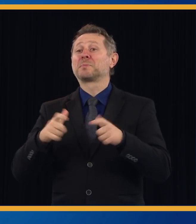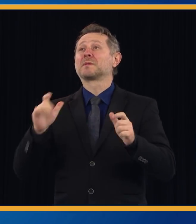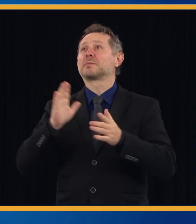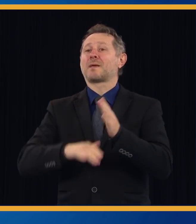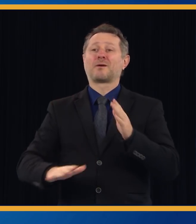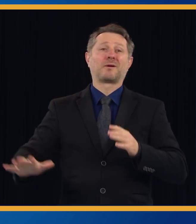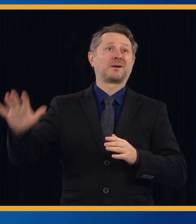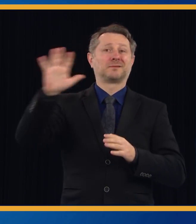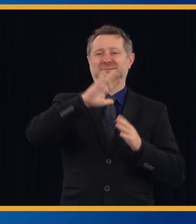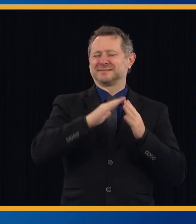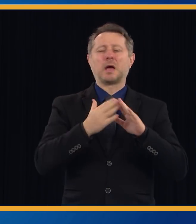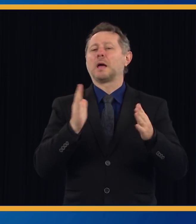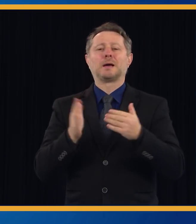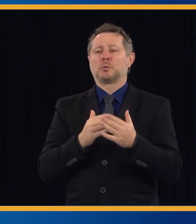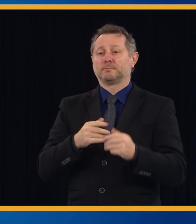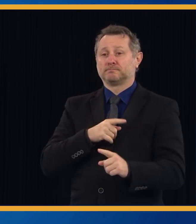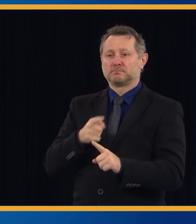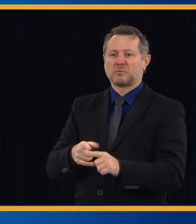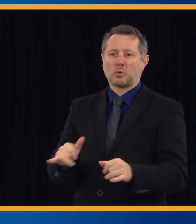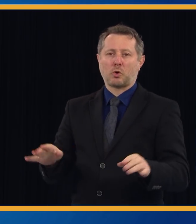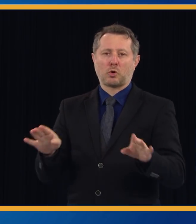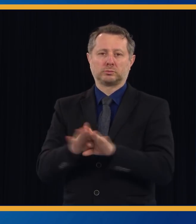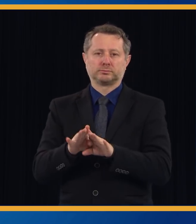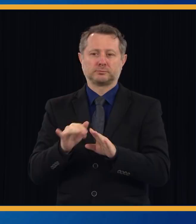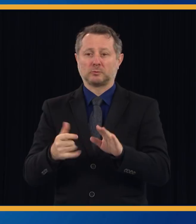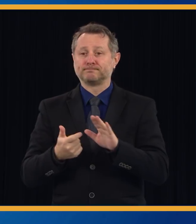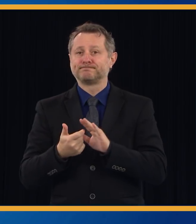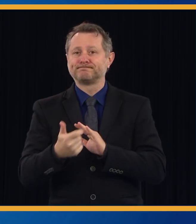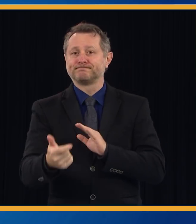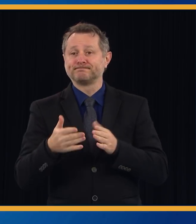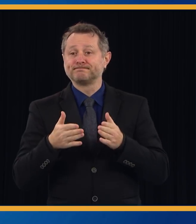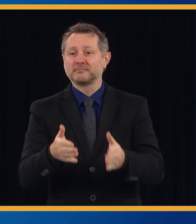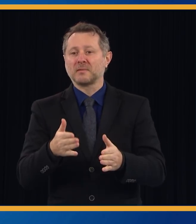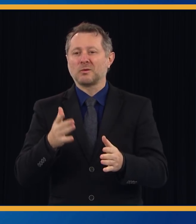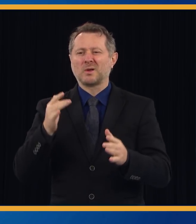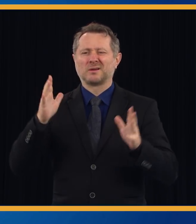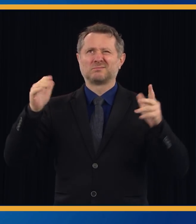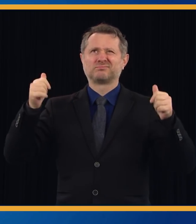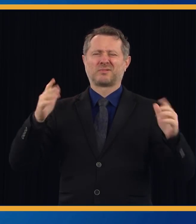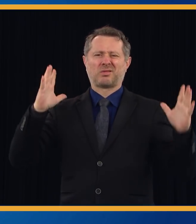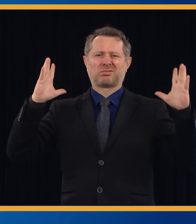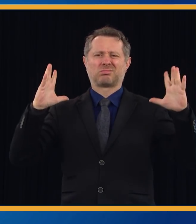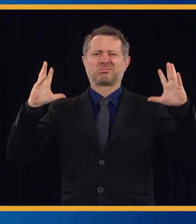to close down the tunnel because the tunnel was old and the tunnel had problems, and